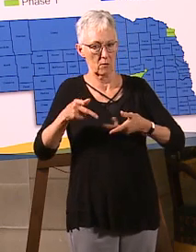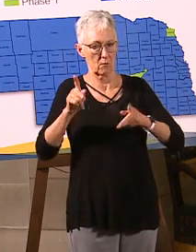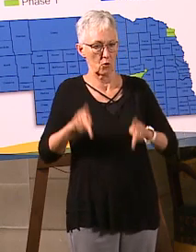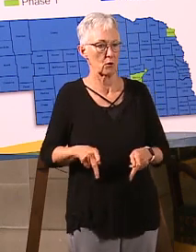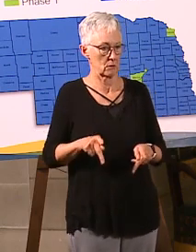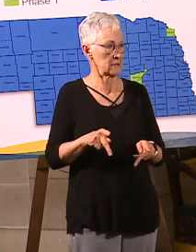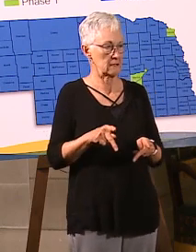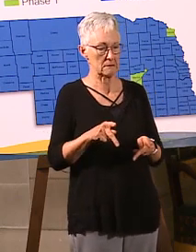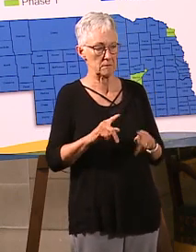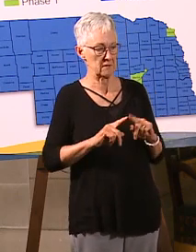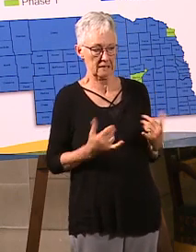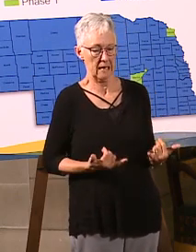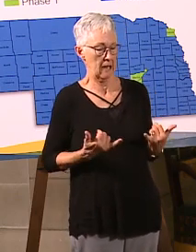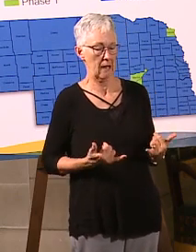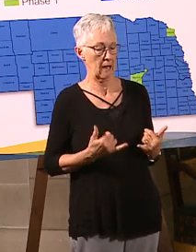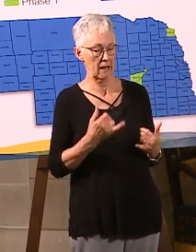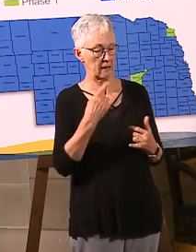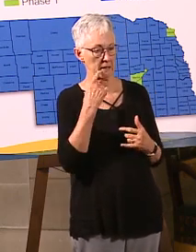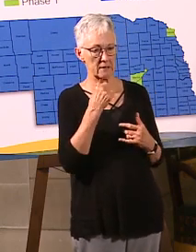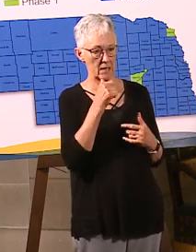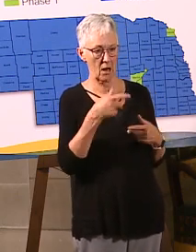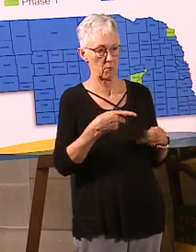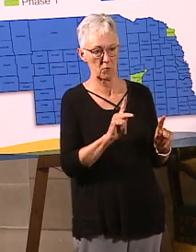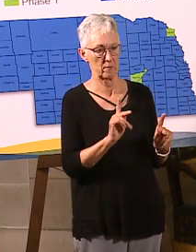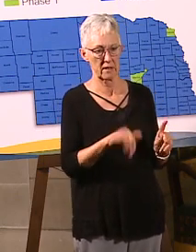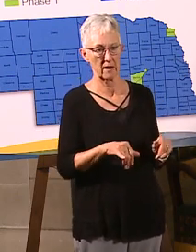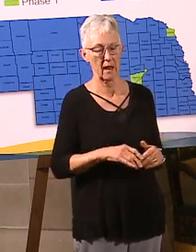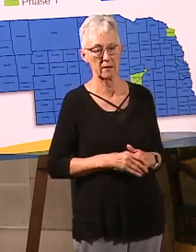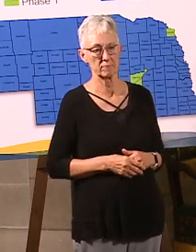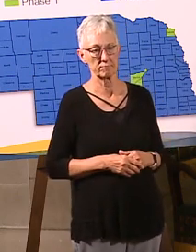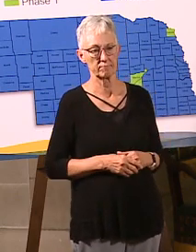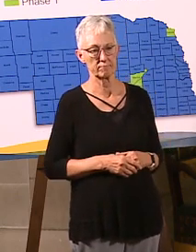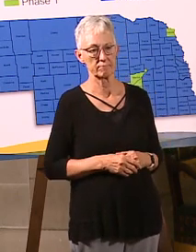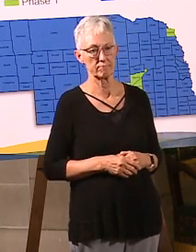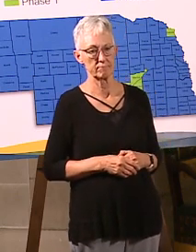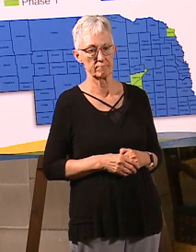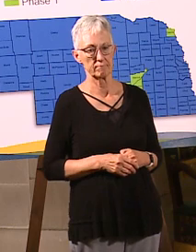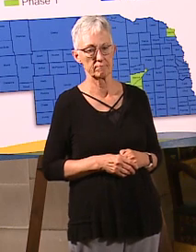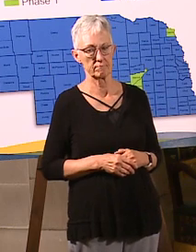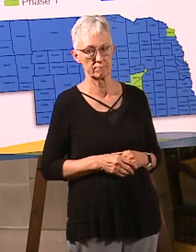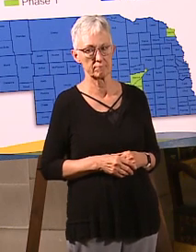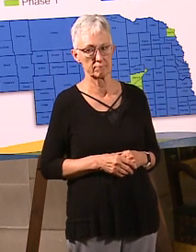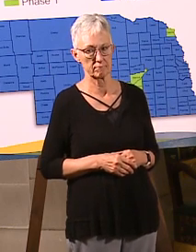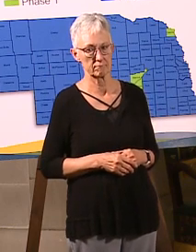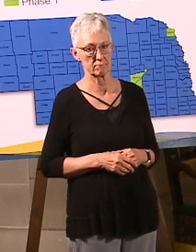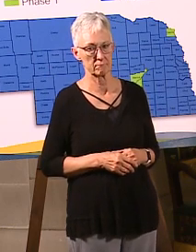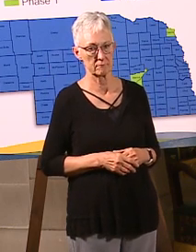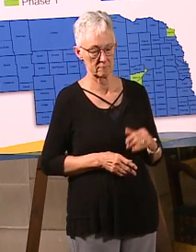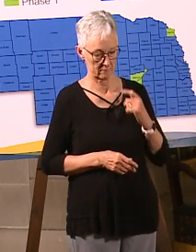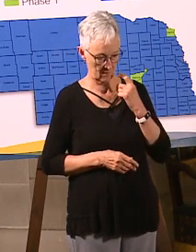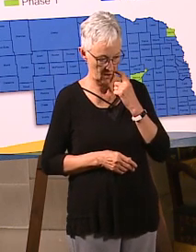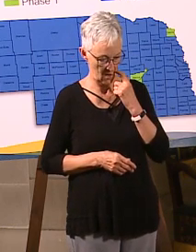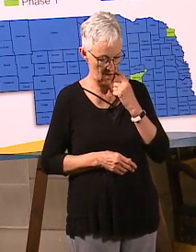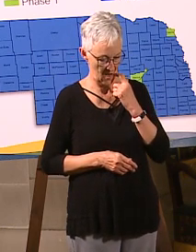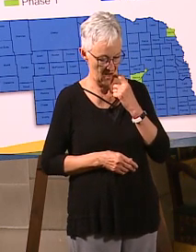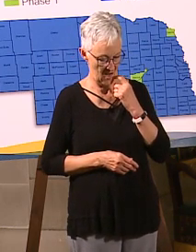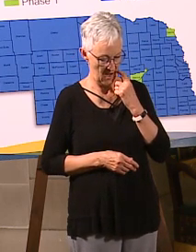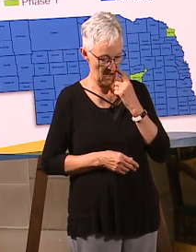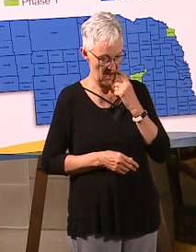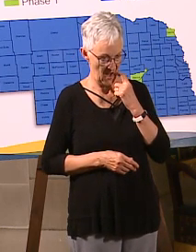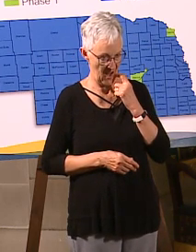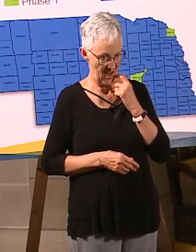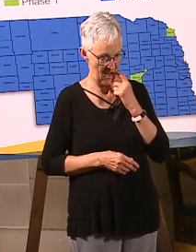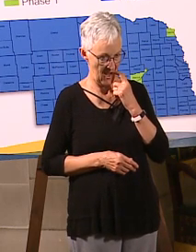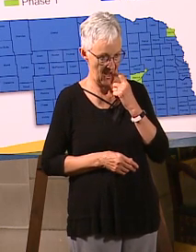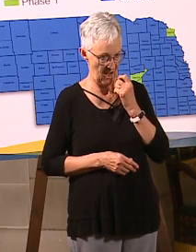prohibited. David Earl said that Governor Reynolds announced on Thursday that anyone who needs a coronavirus test in Iowa should